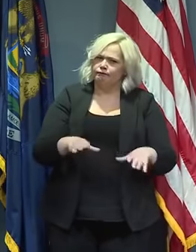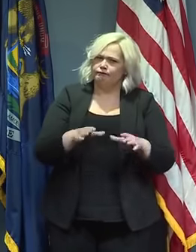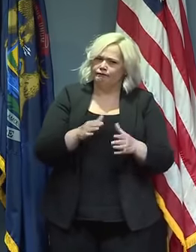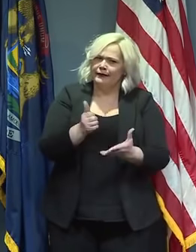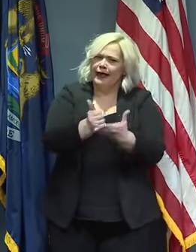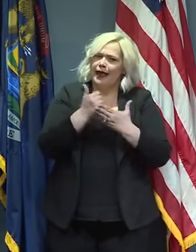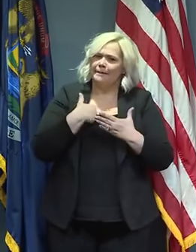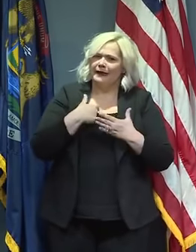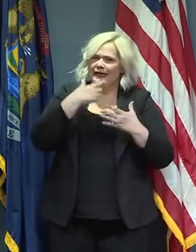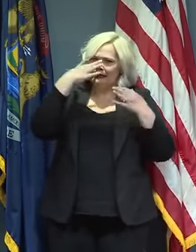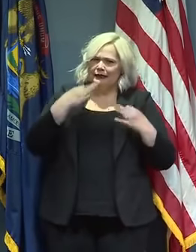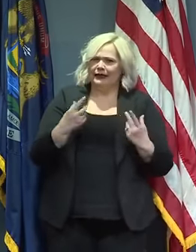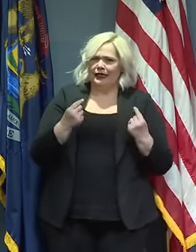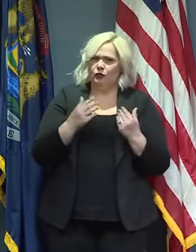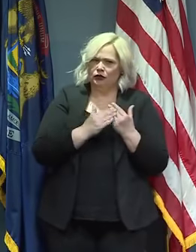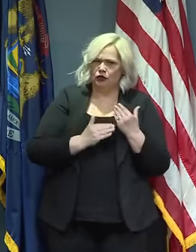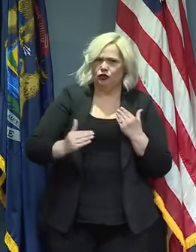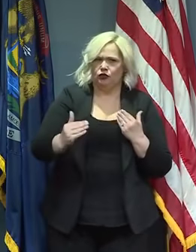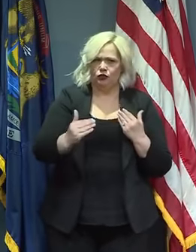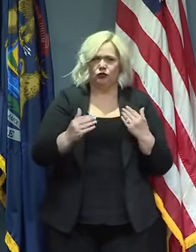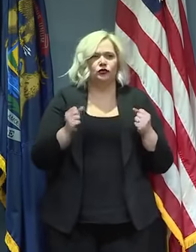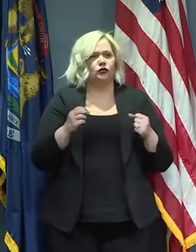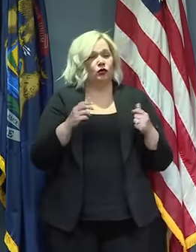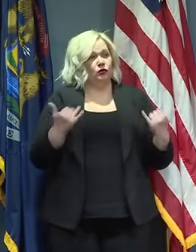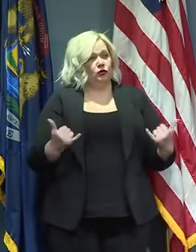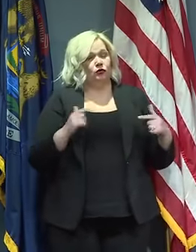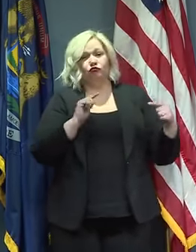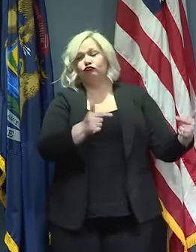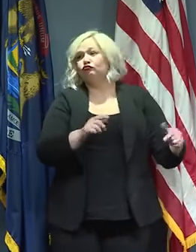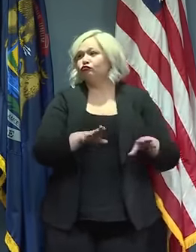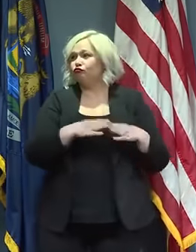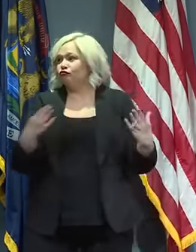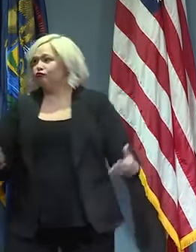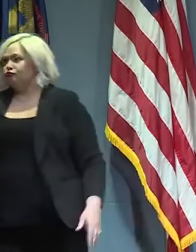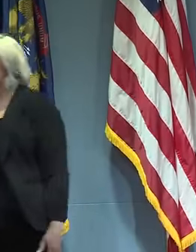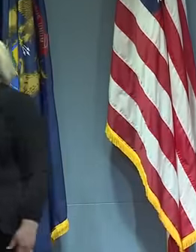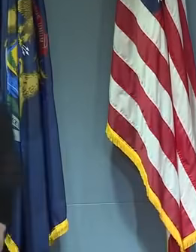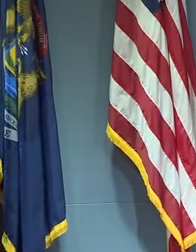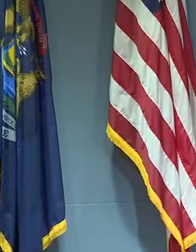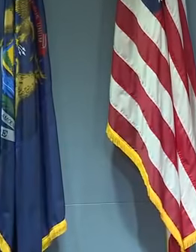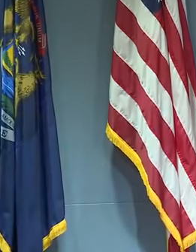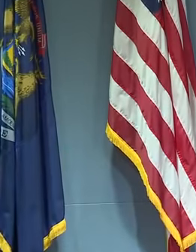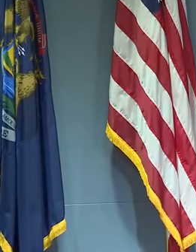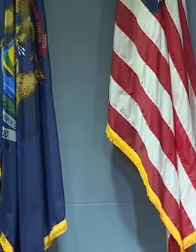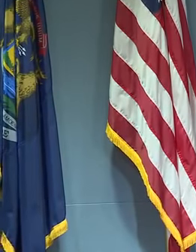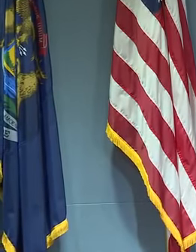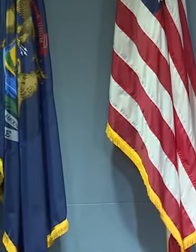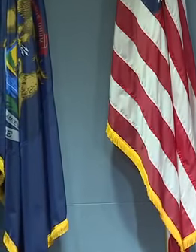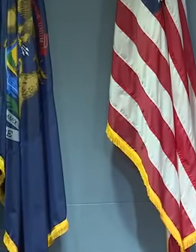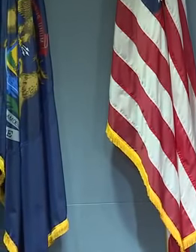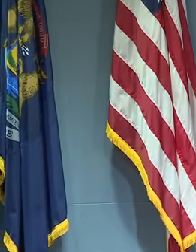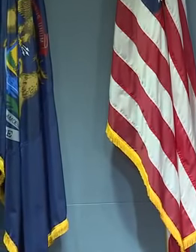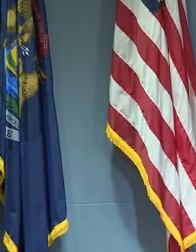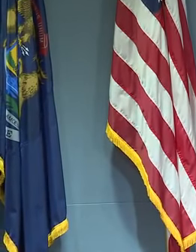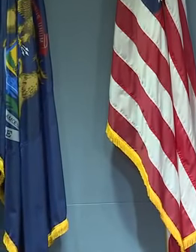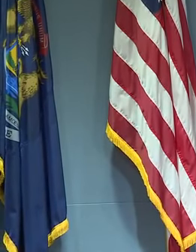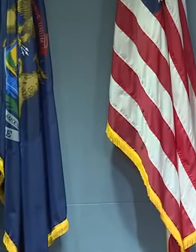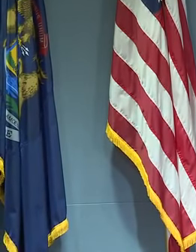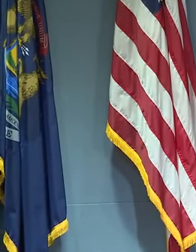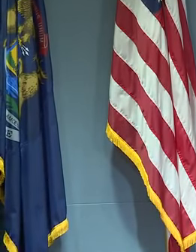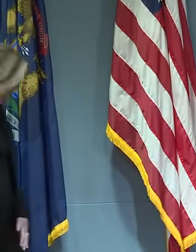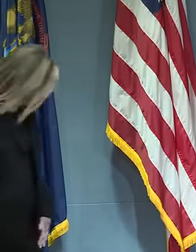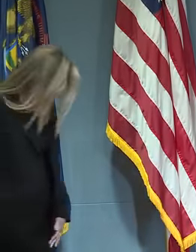informing the decisions that I'll be making in the coming days. So with that, let's open it up. Governor, the Senate Majority Leader today